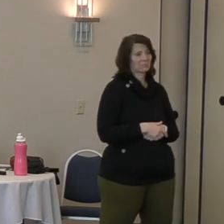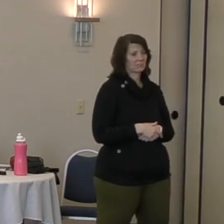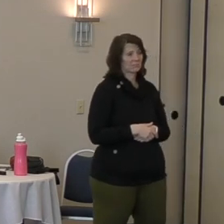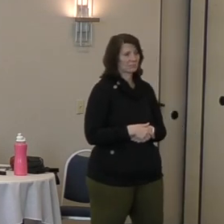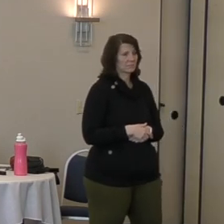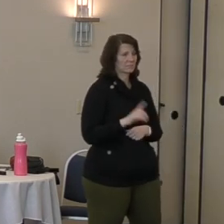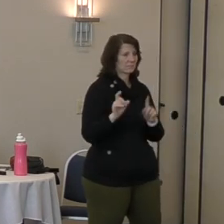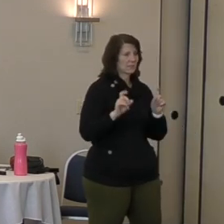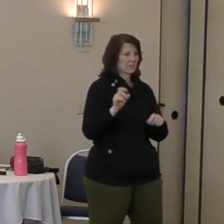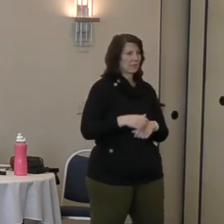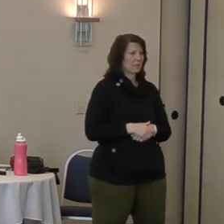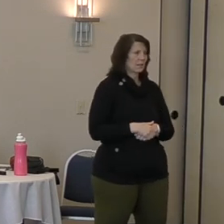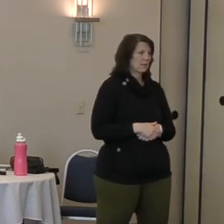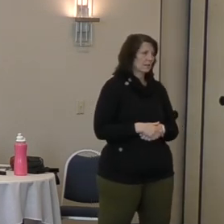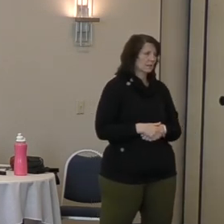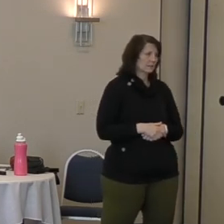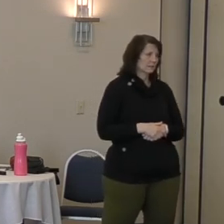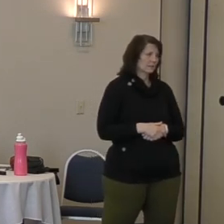any other questions?